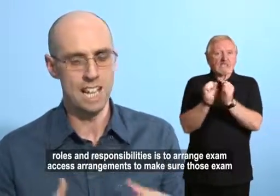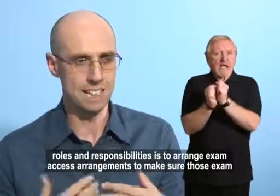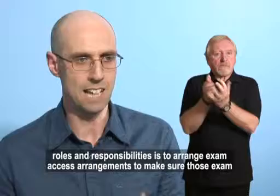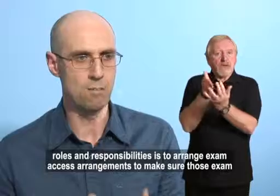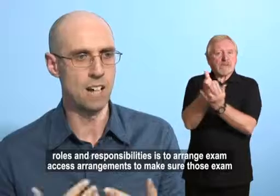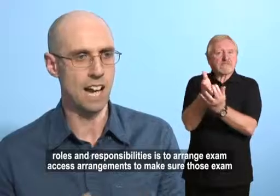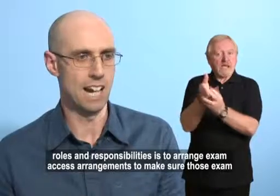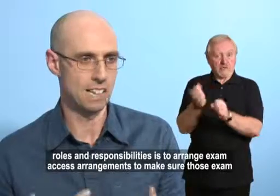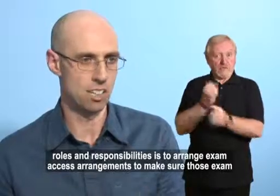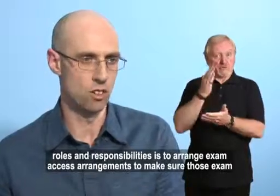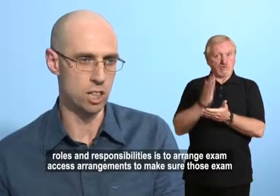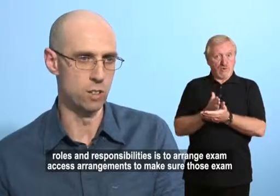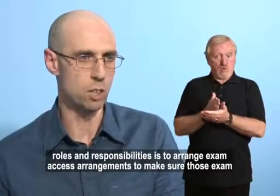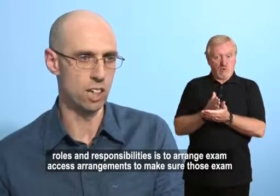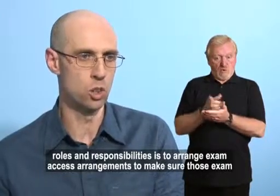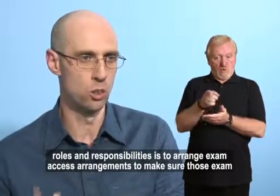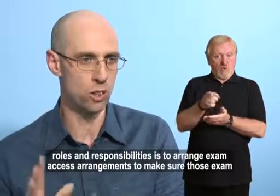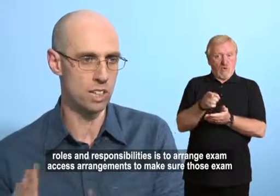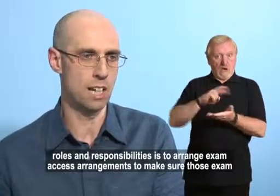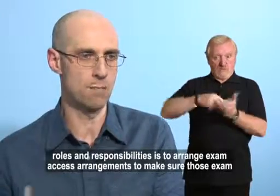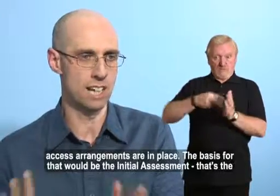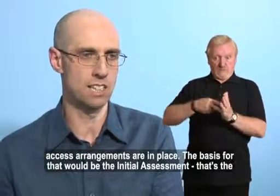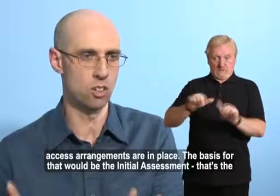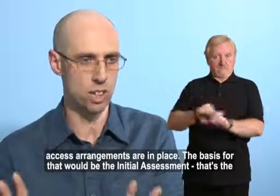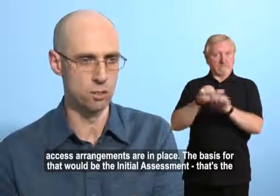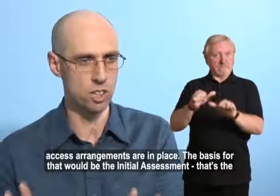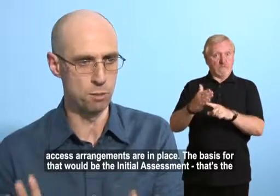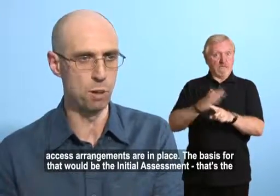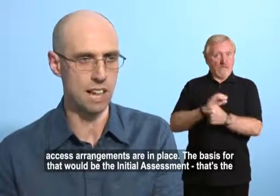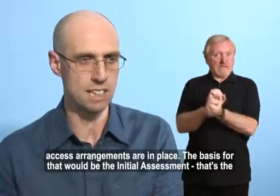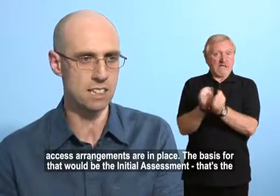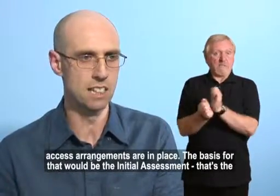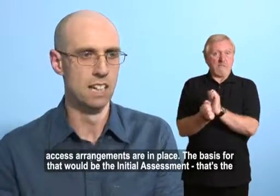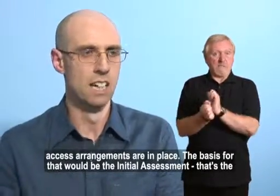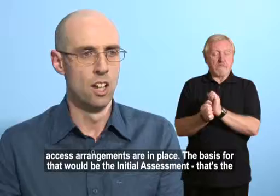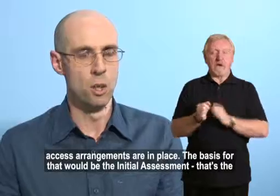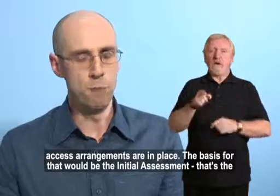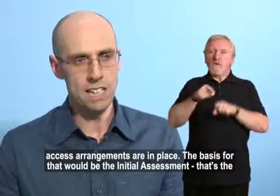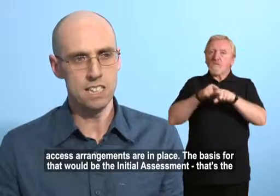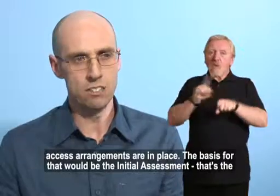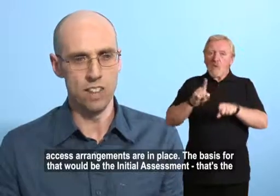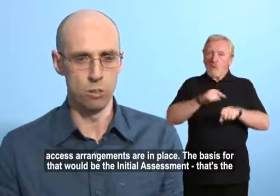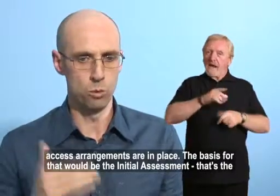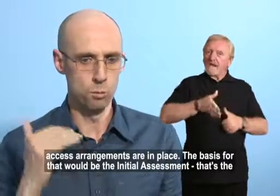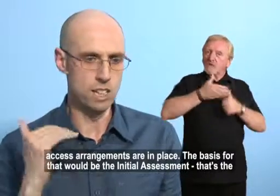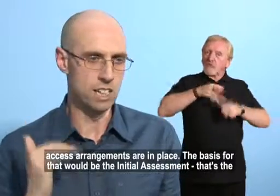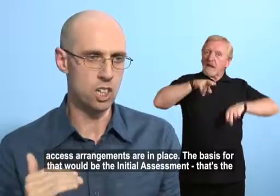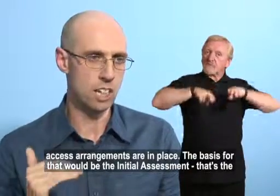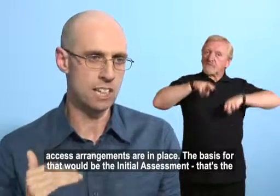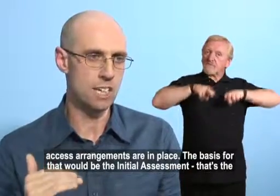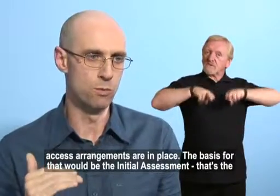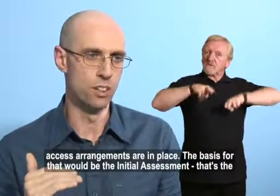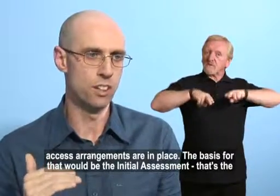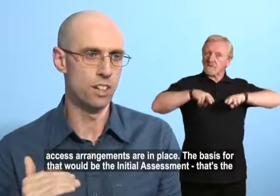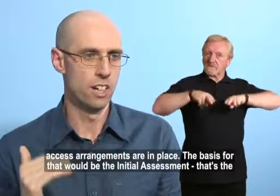arrange exam access arrangements to make sure those exam access arrangements are in place. The basis for that would be the